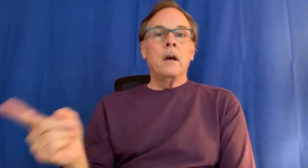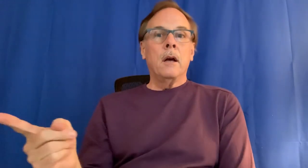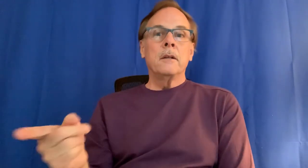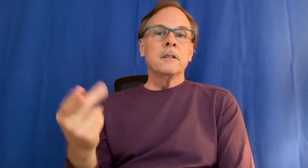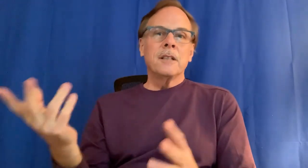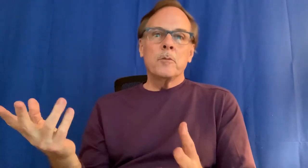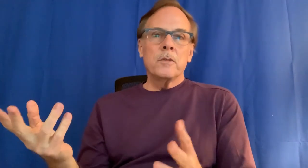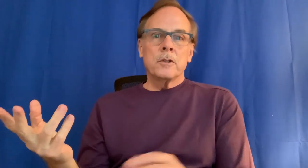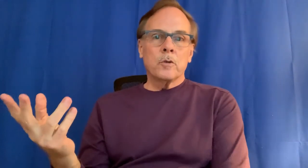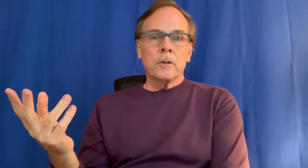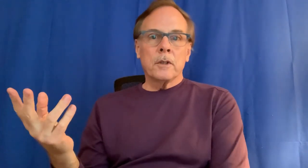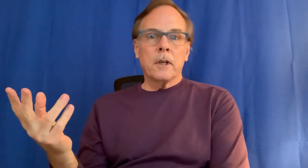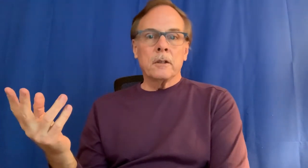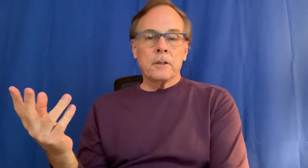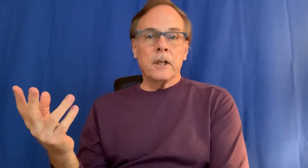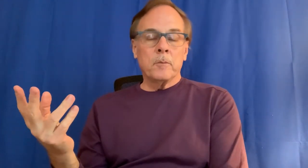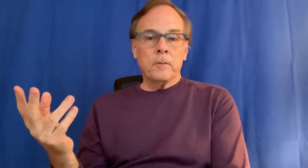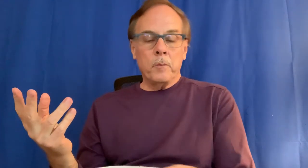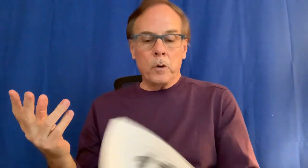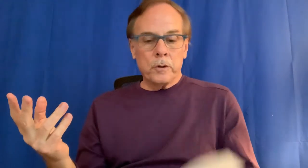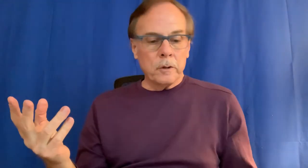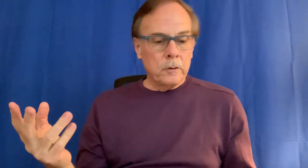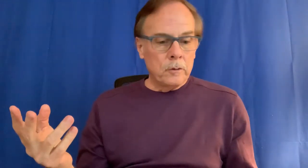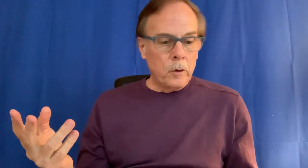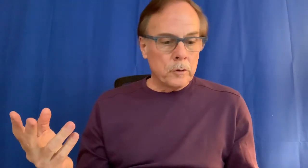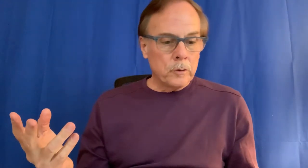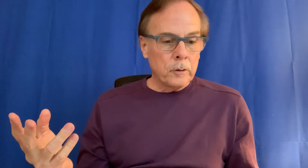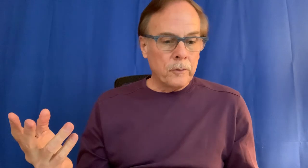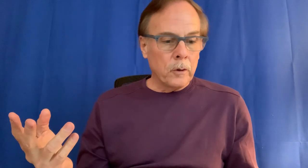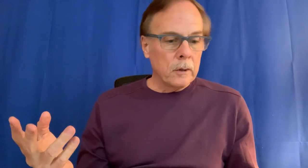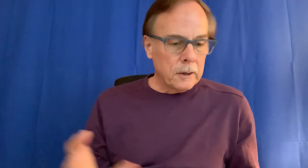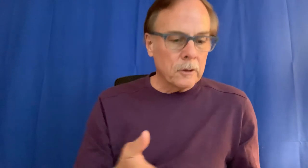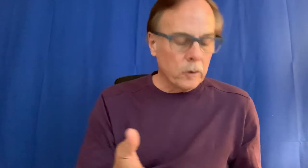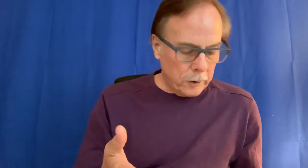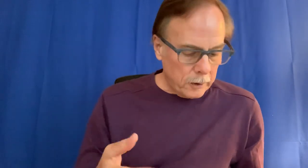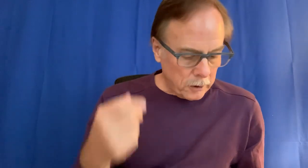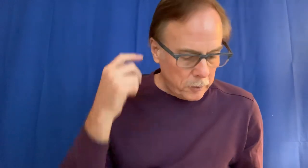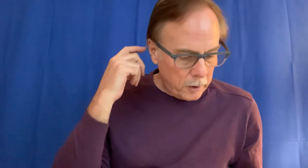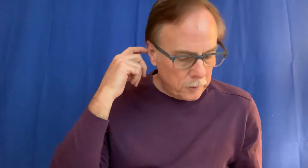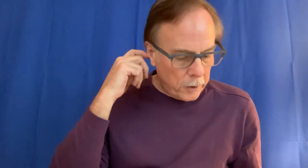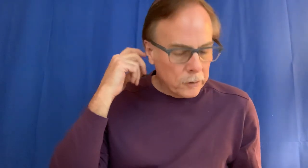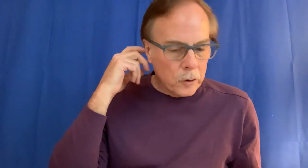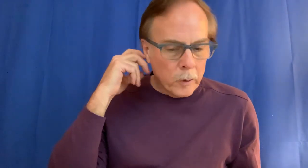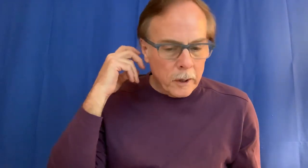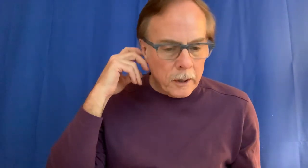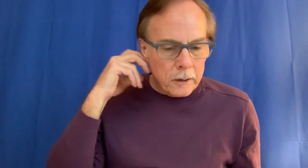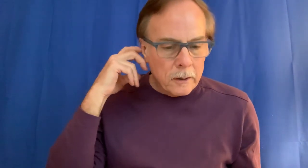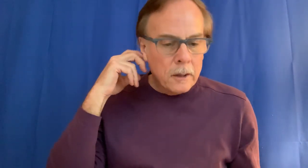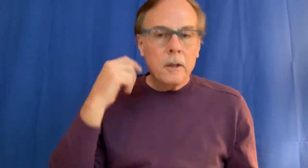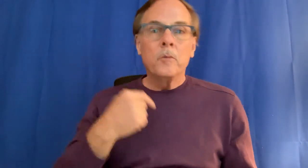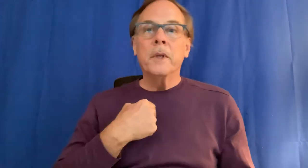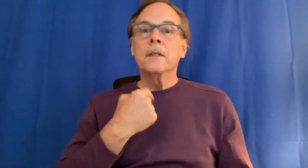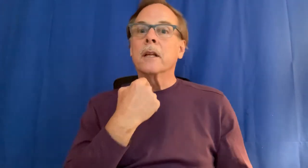And the same sort of sign, the same motion holds true for as they're going on the next page. Page 288. Me telling